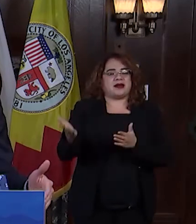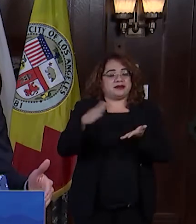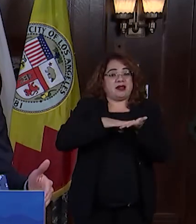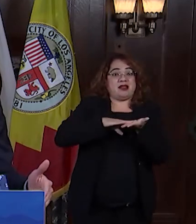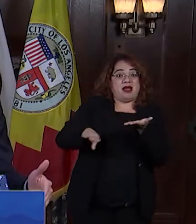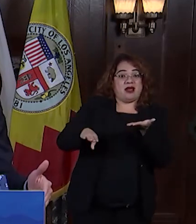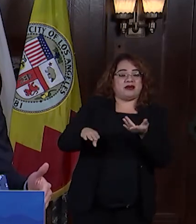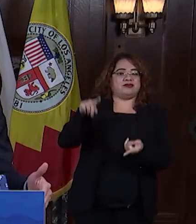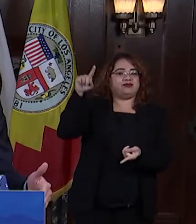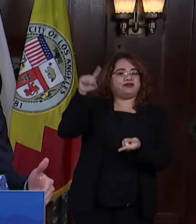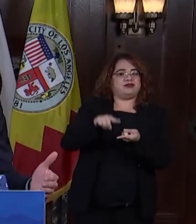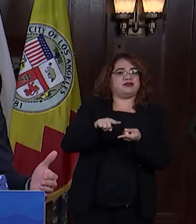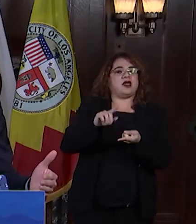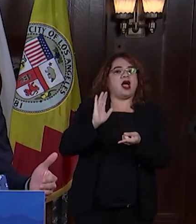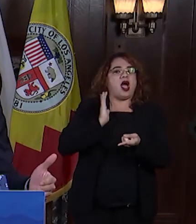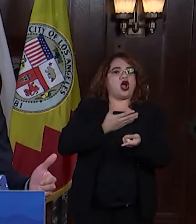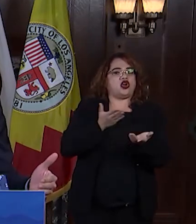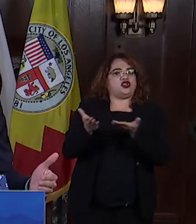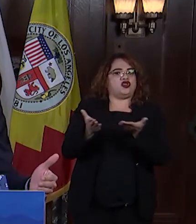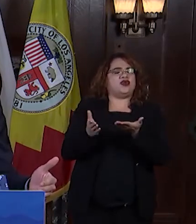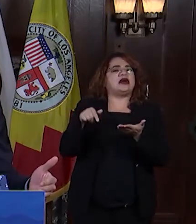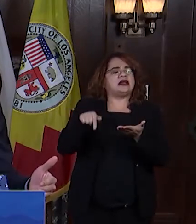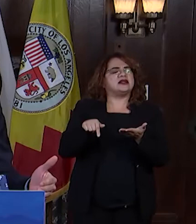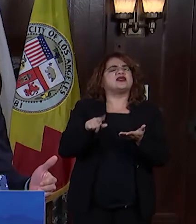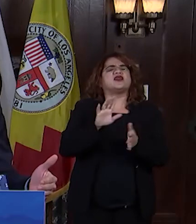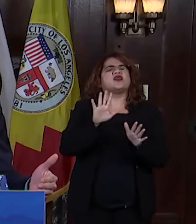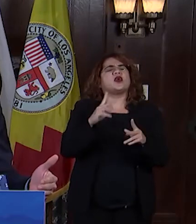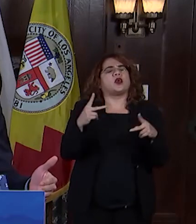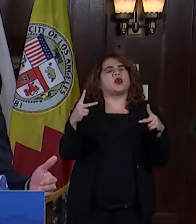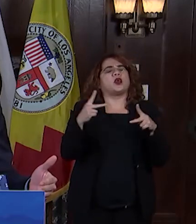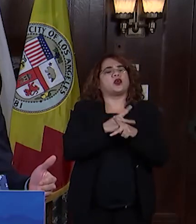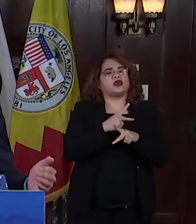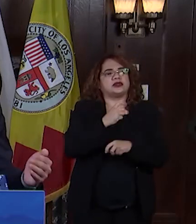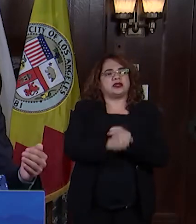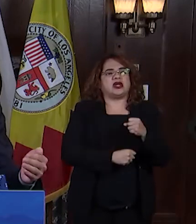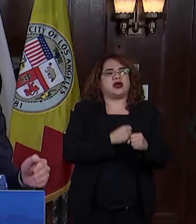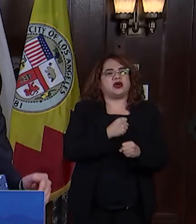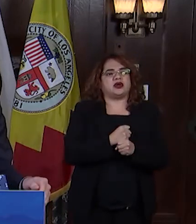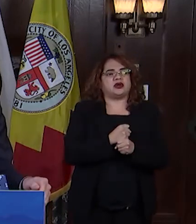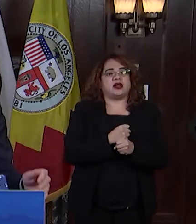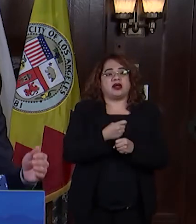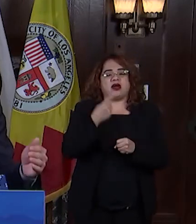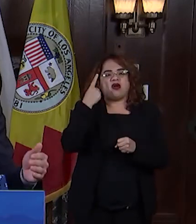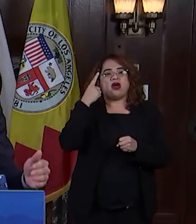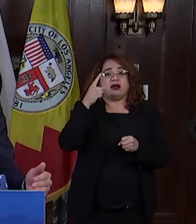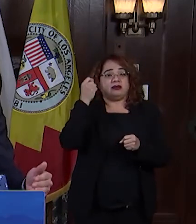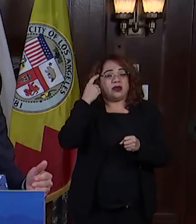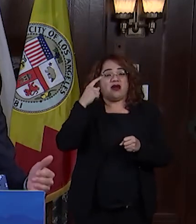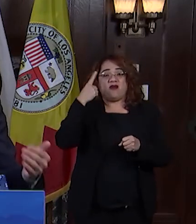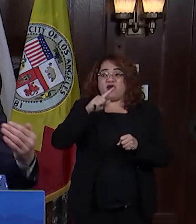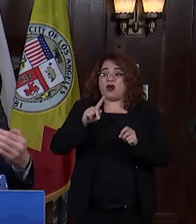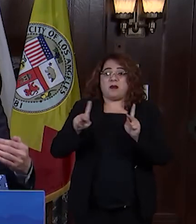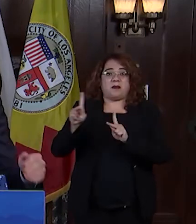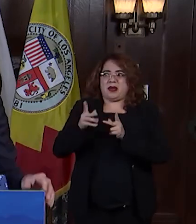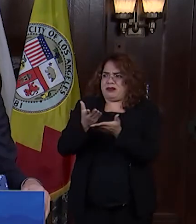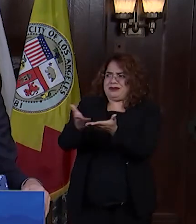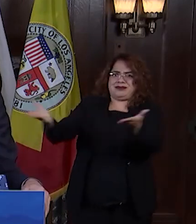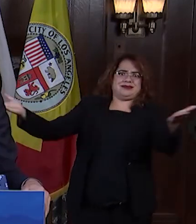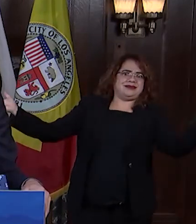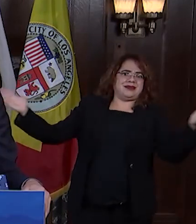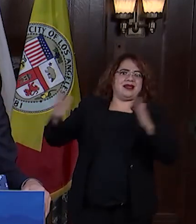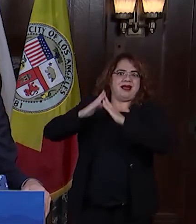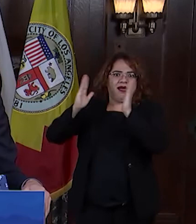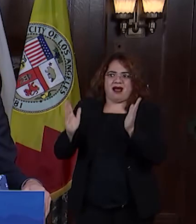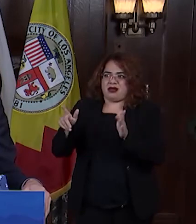layoffs, reductions of our services. This is the worst year, I think everybody understands this, in households, for businesses, and in turn for